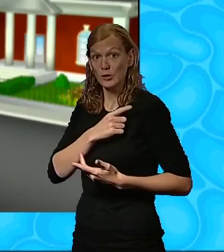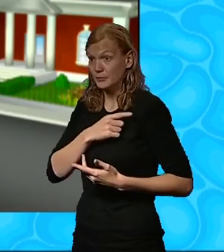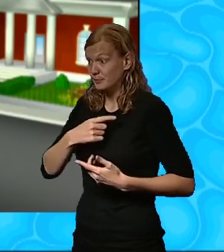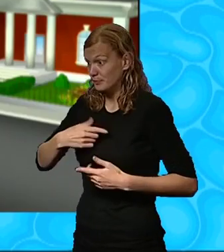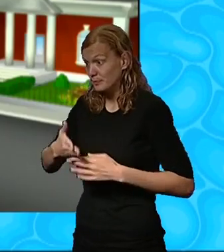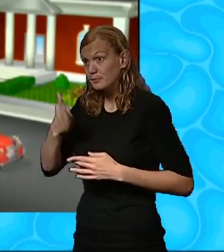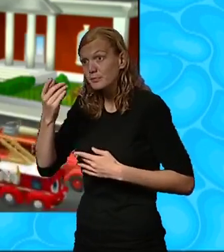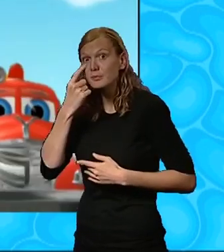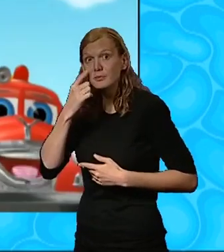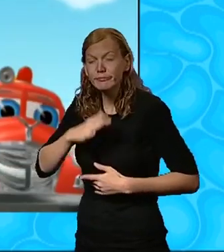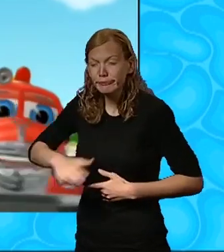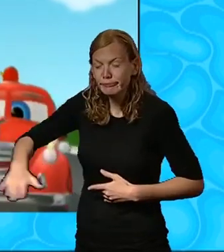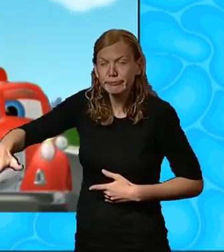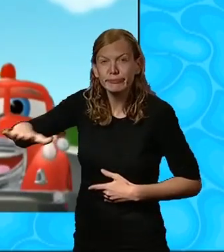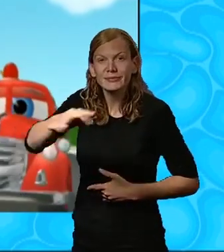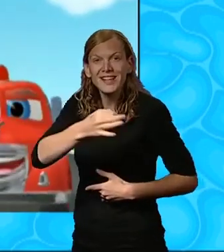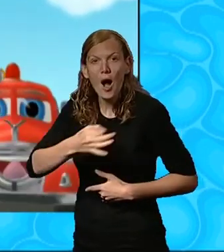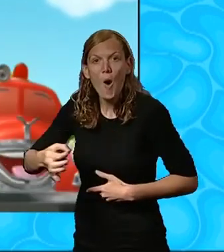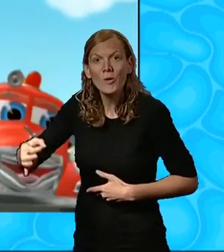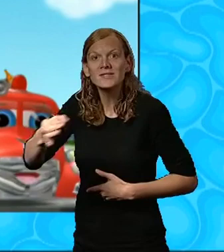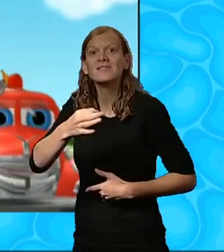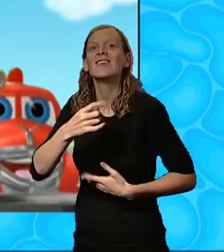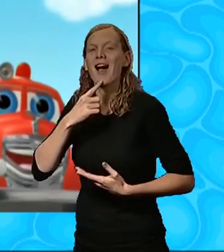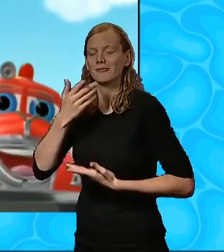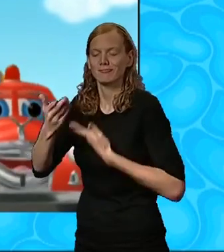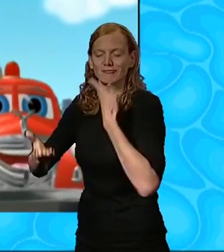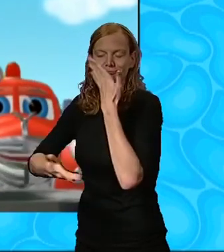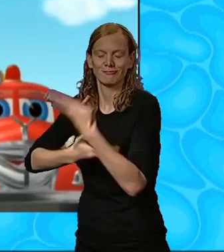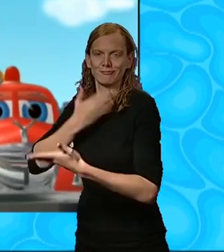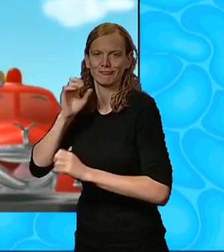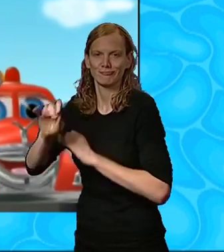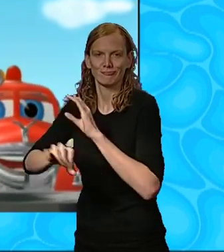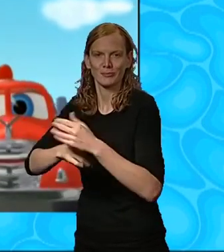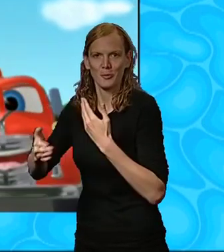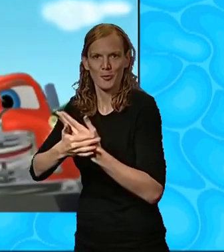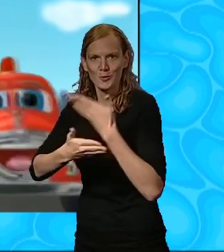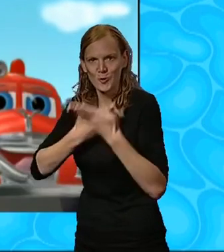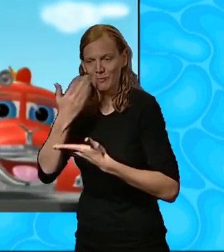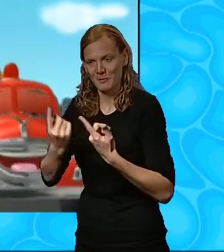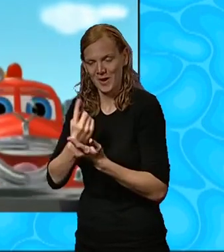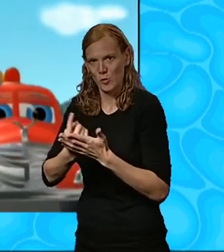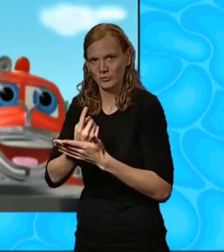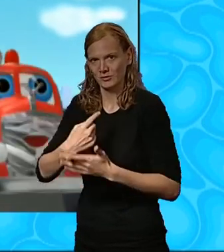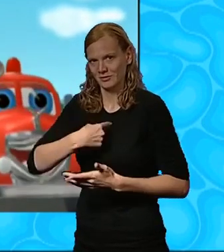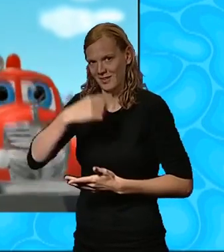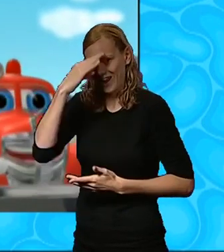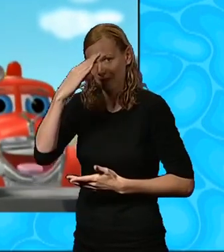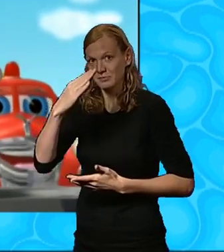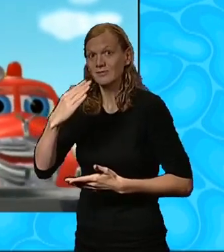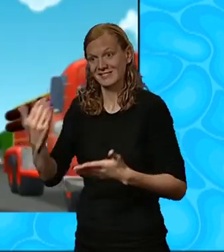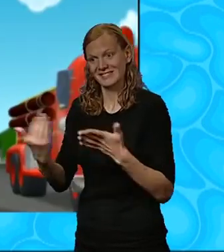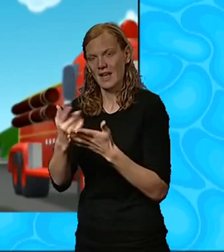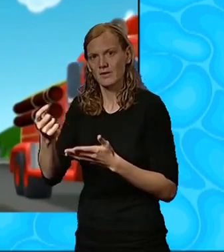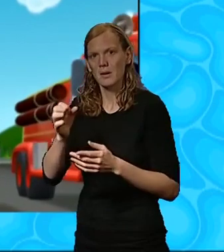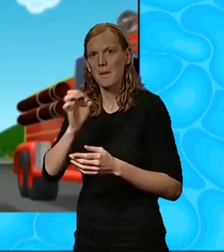town? Perhaps sometime I'll tell you about the day that Captain Parker and I put out a fire at the popcorn